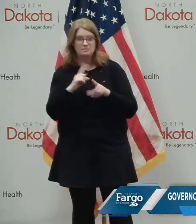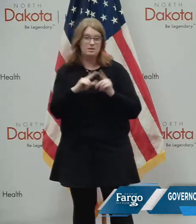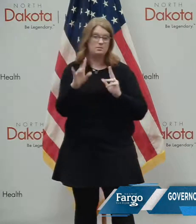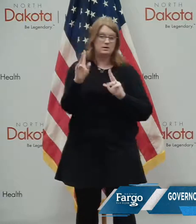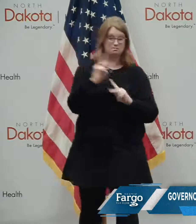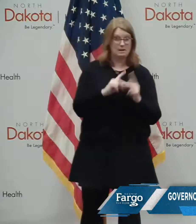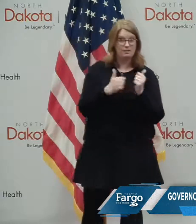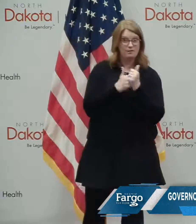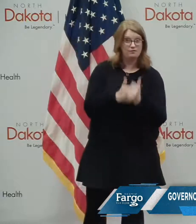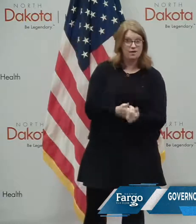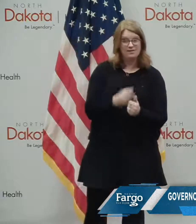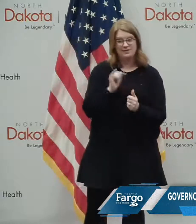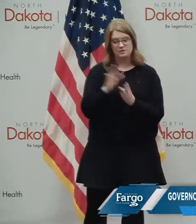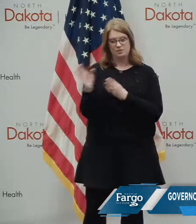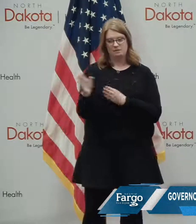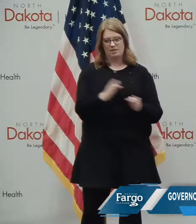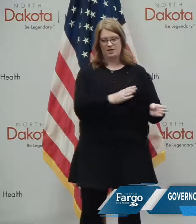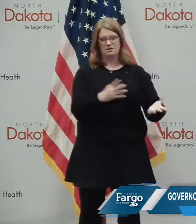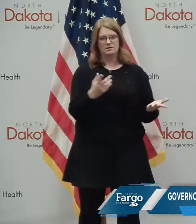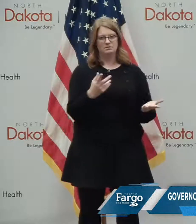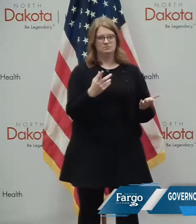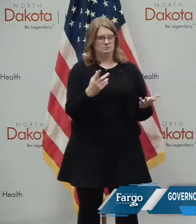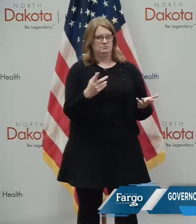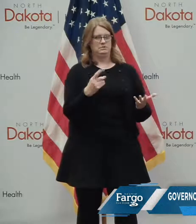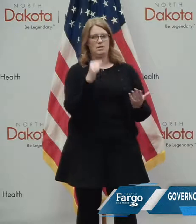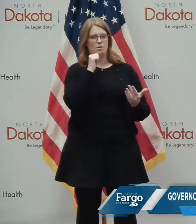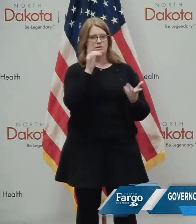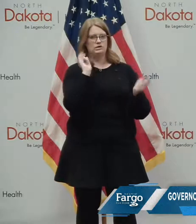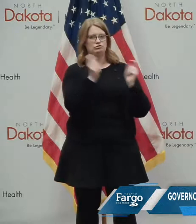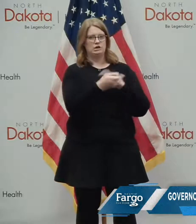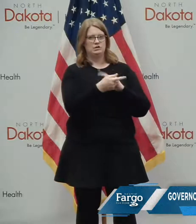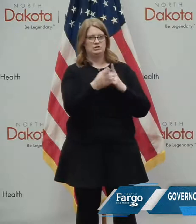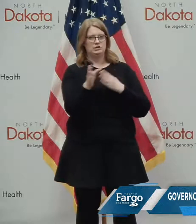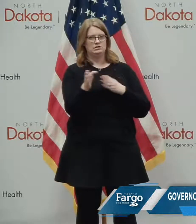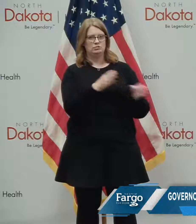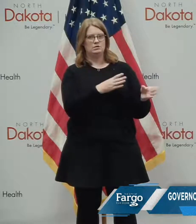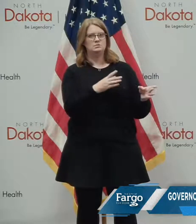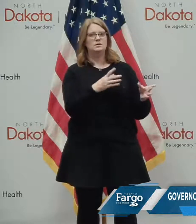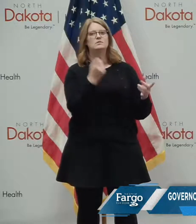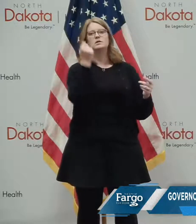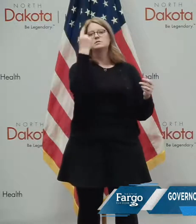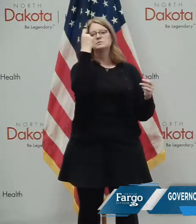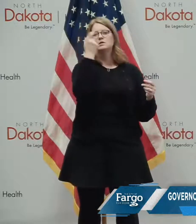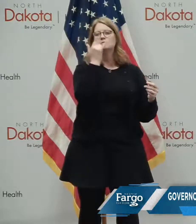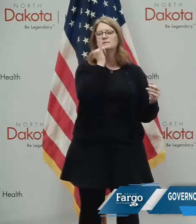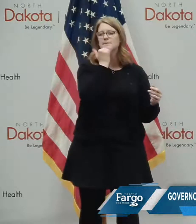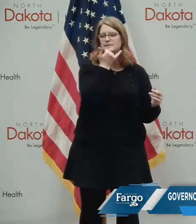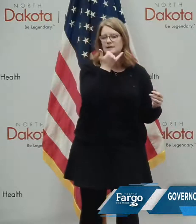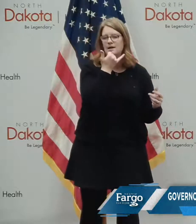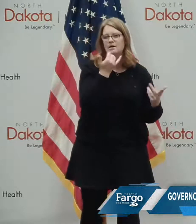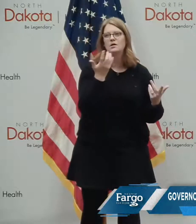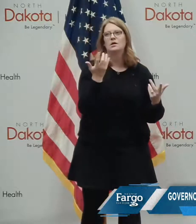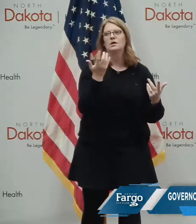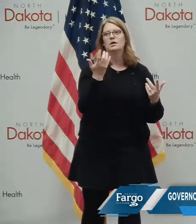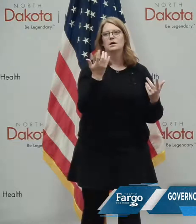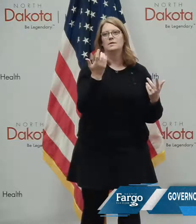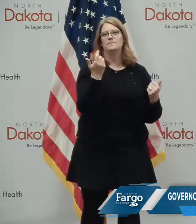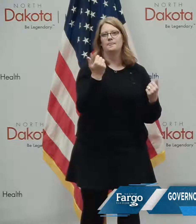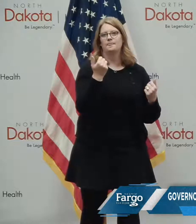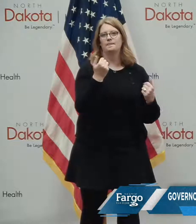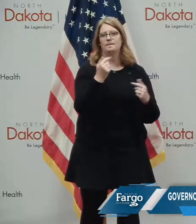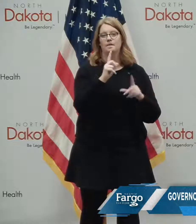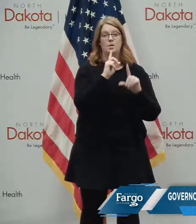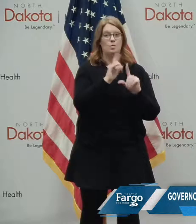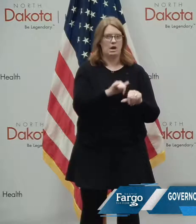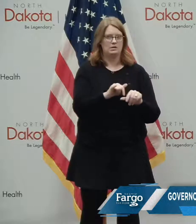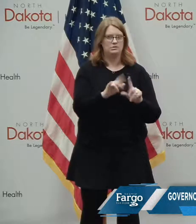our strategy. It wasn't a change in strategy. It was just a mistake in terms of the underestimating the reaction that